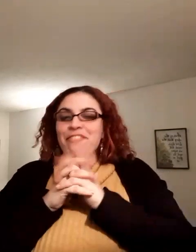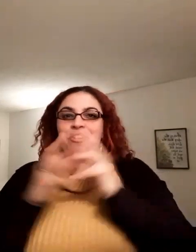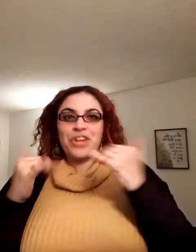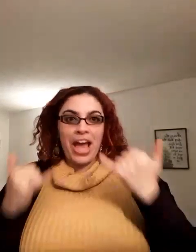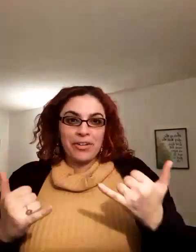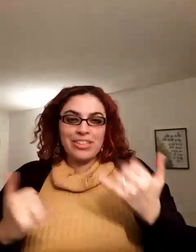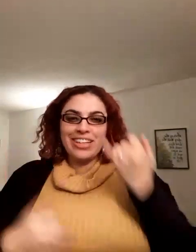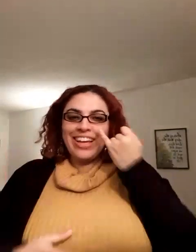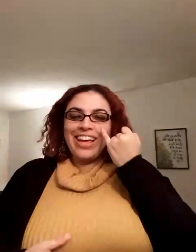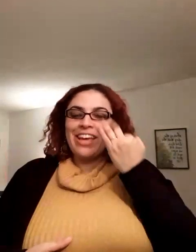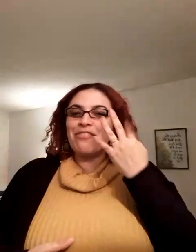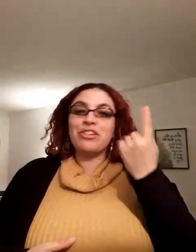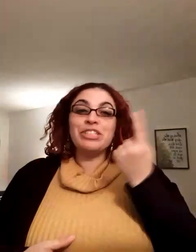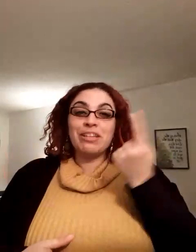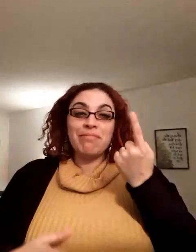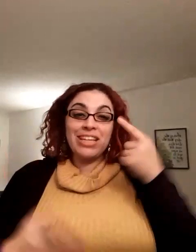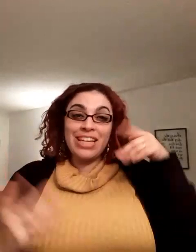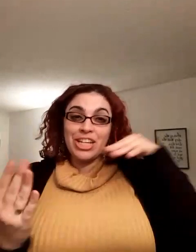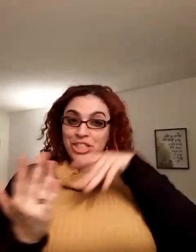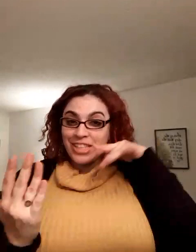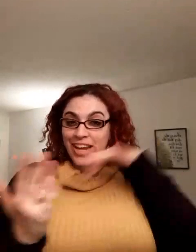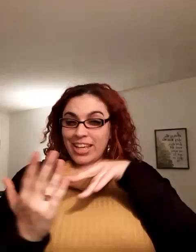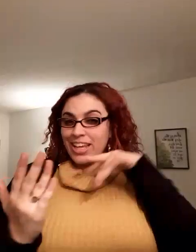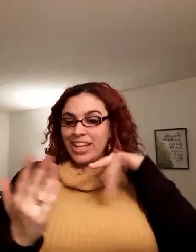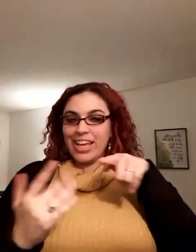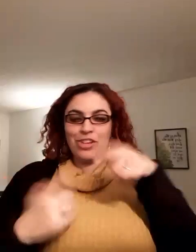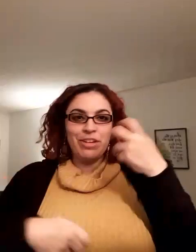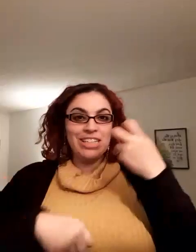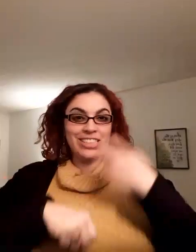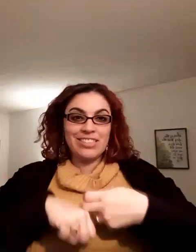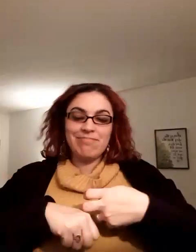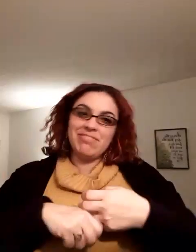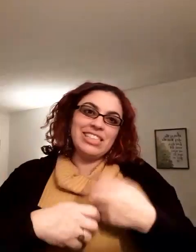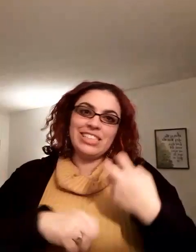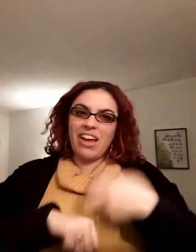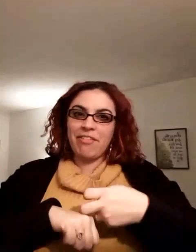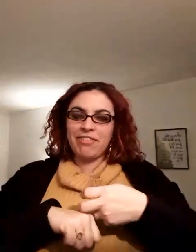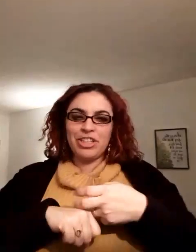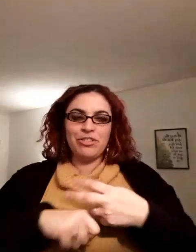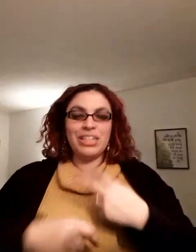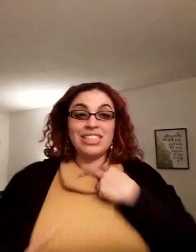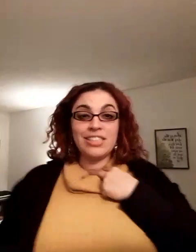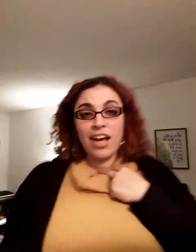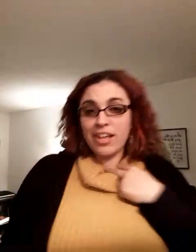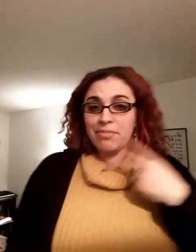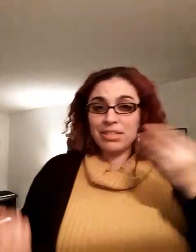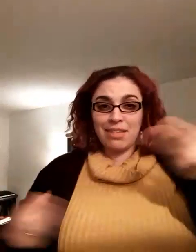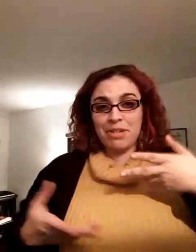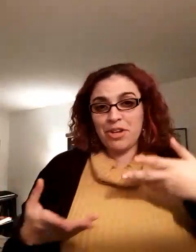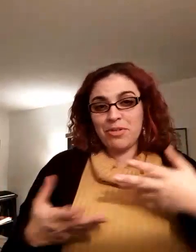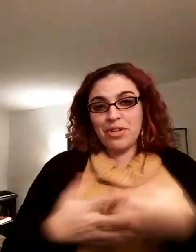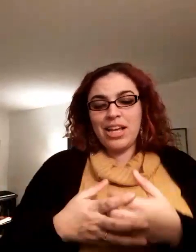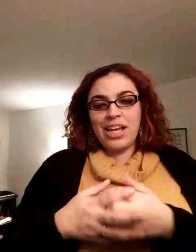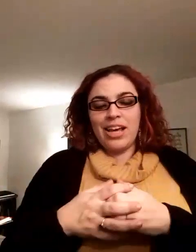for now. If there's something and you're studying and it's tough and you get stuck, please let me know.